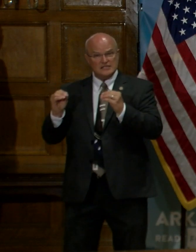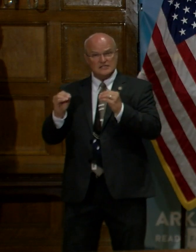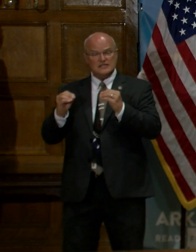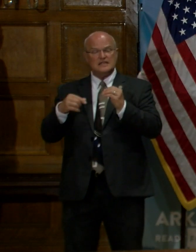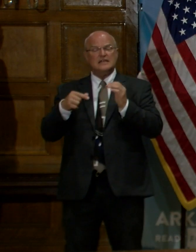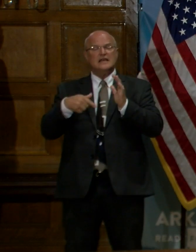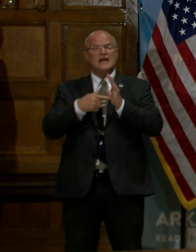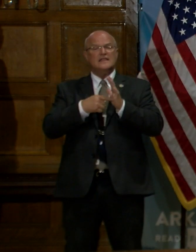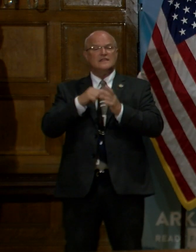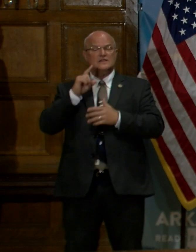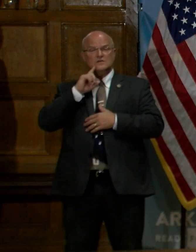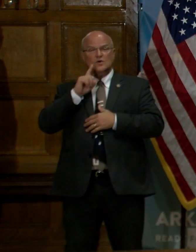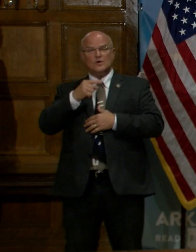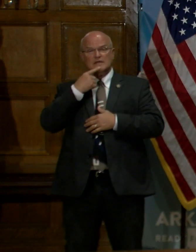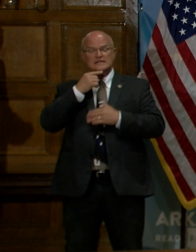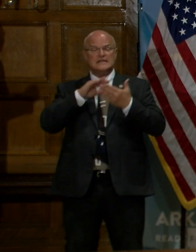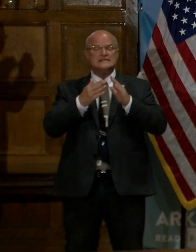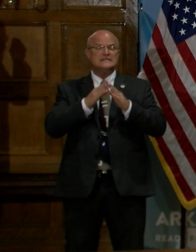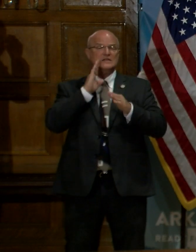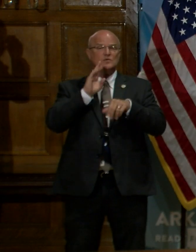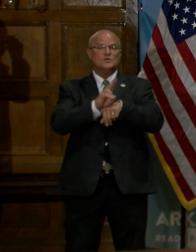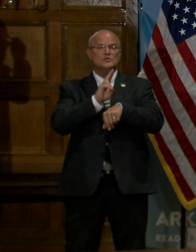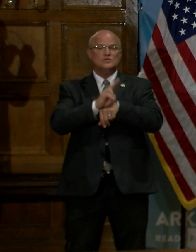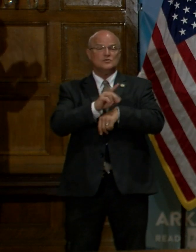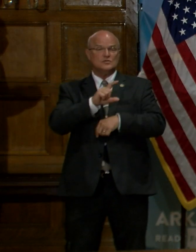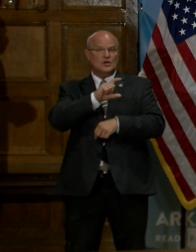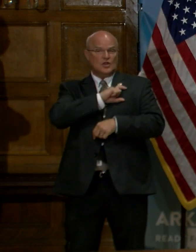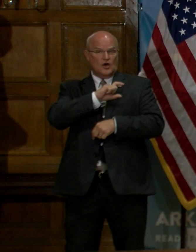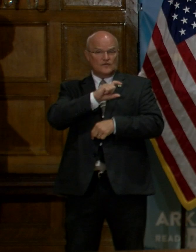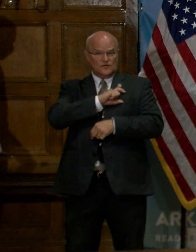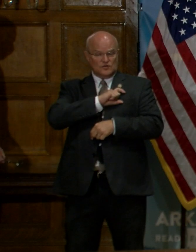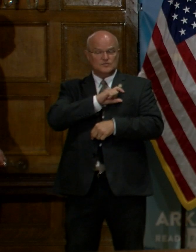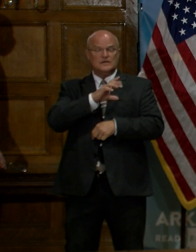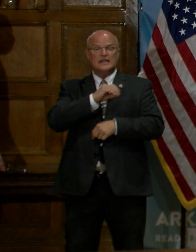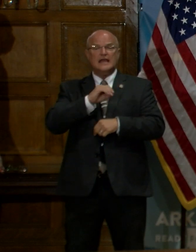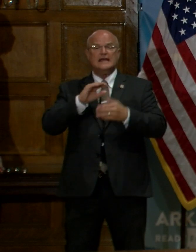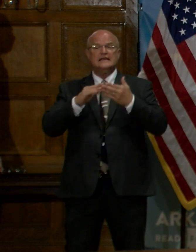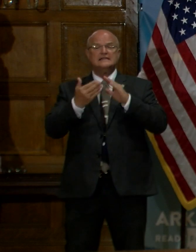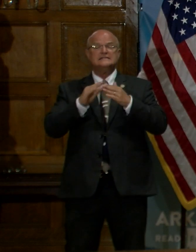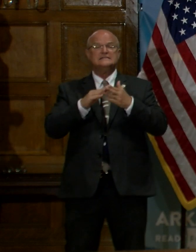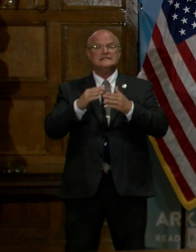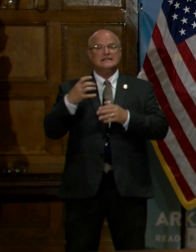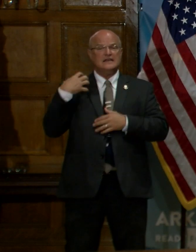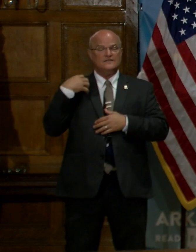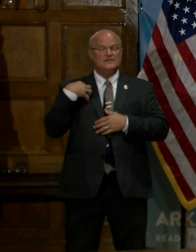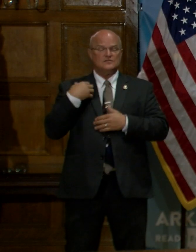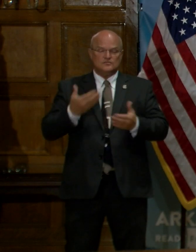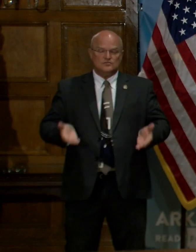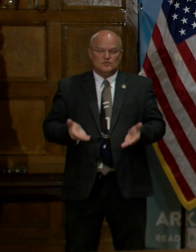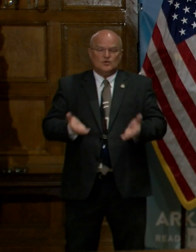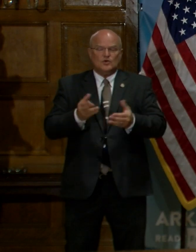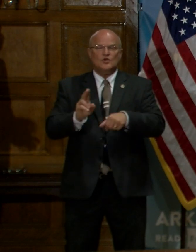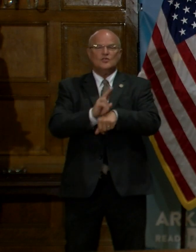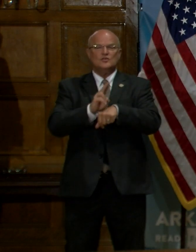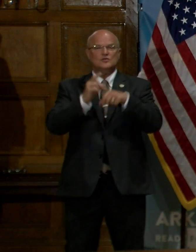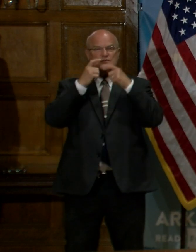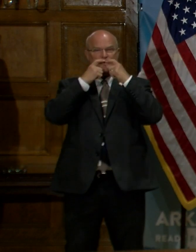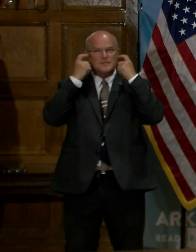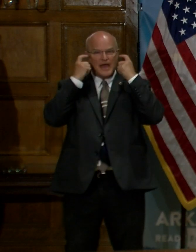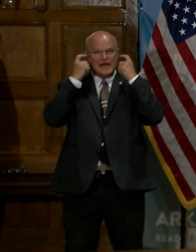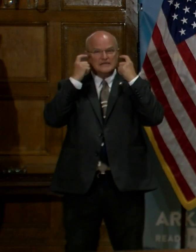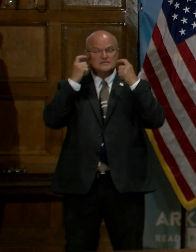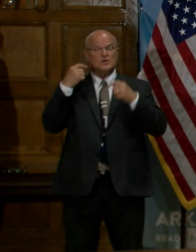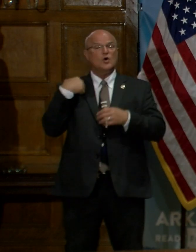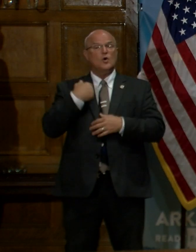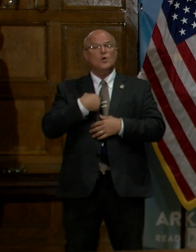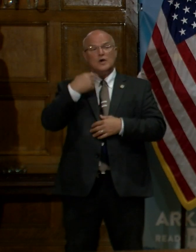model ordinance says that cities will use law enforcement and city officials to educate and encourage the usage of masks, which we